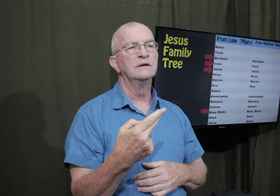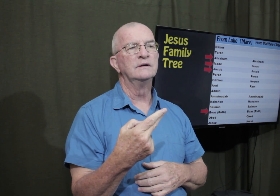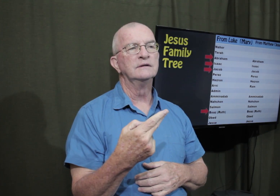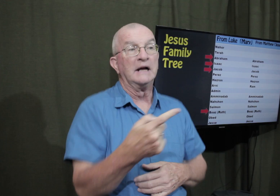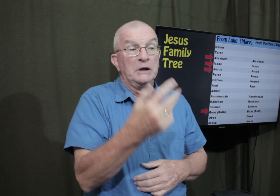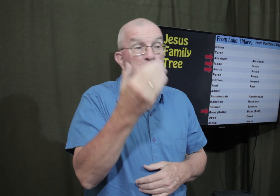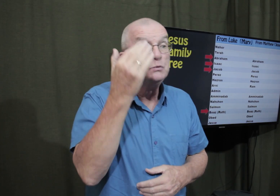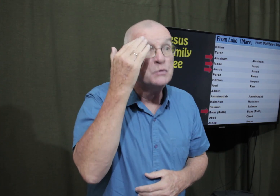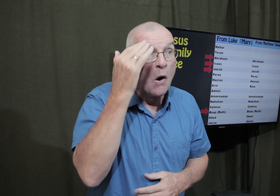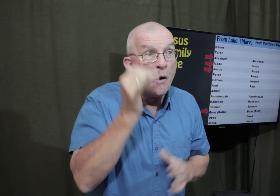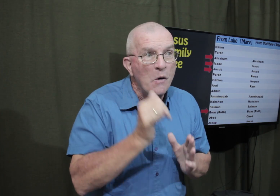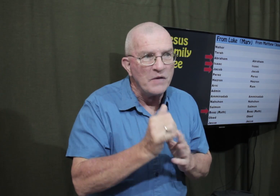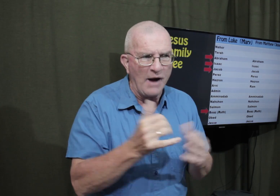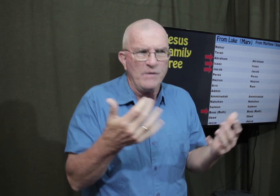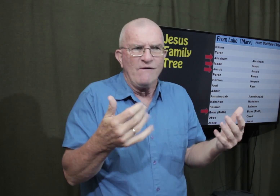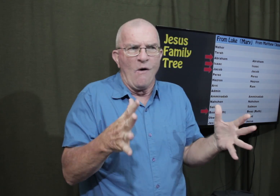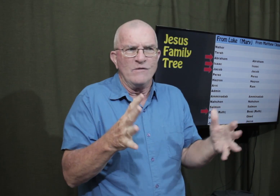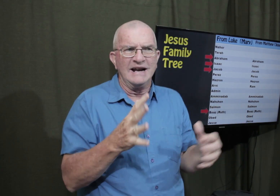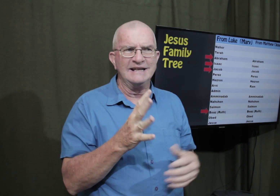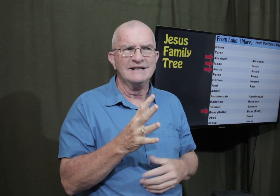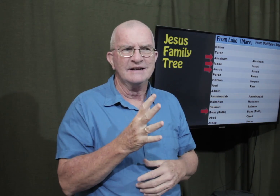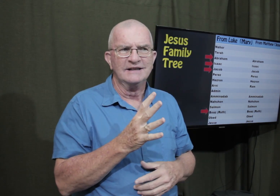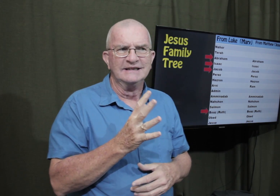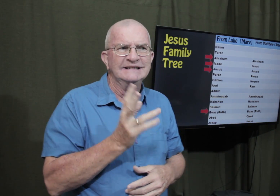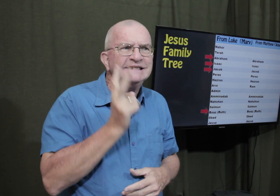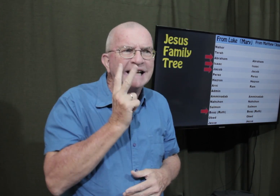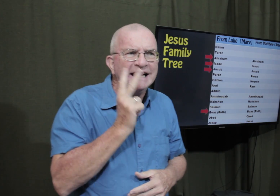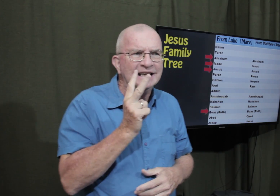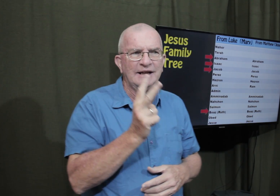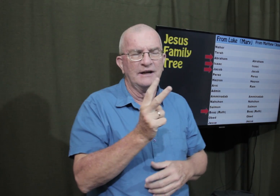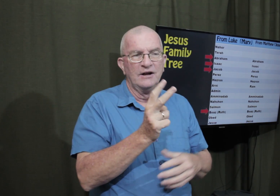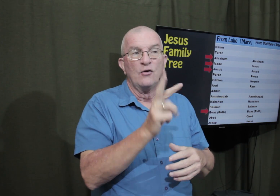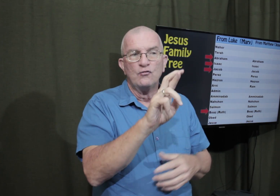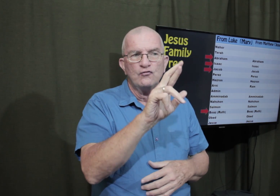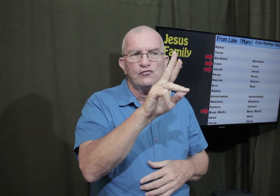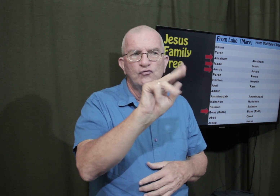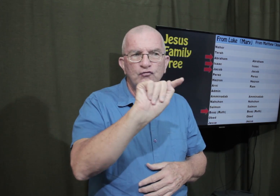You know the story. We've already seen that story of Ruth.